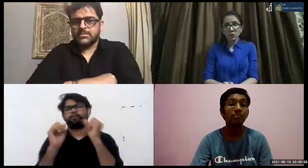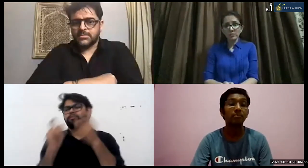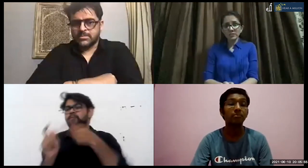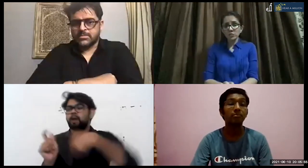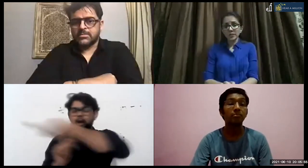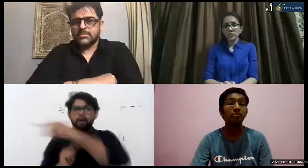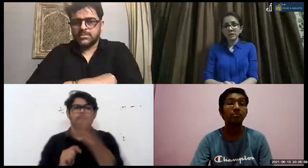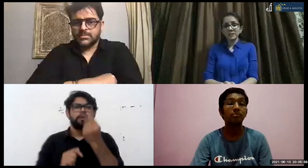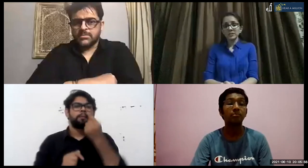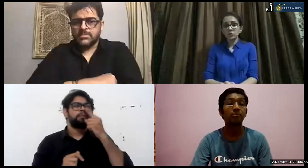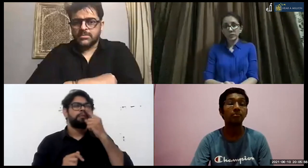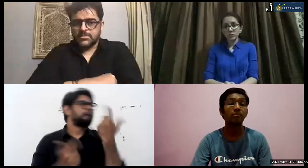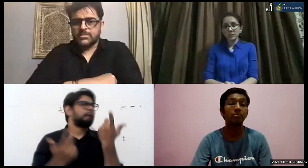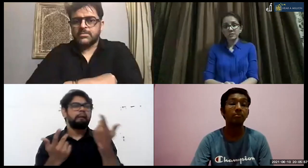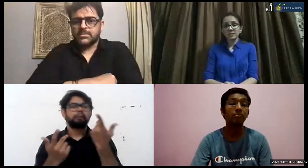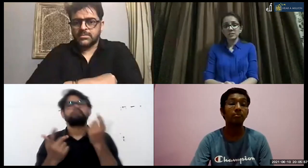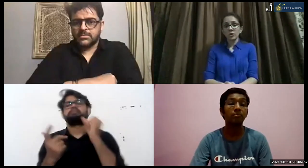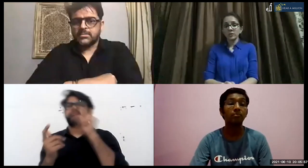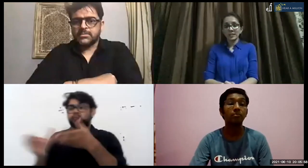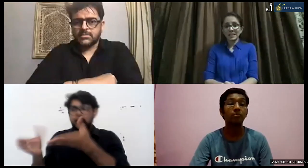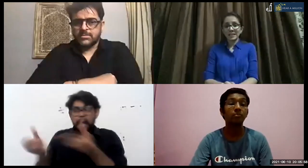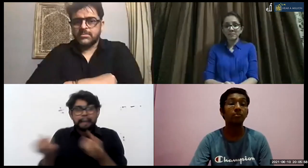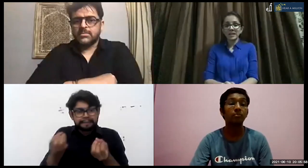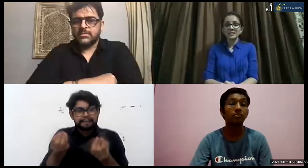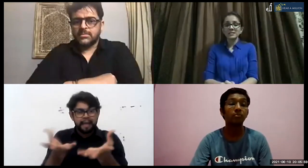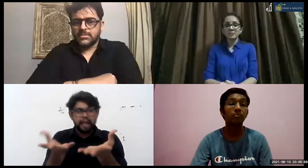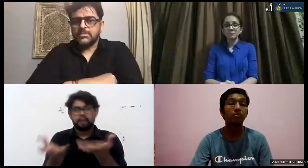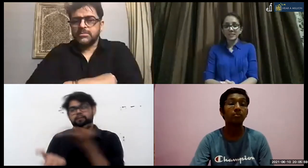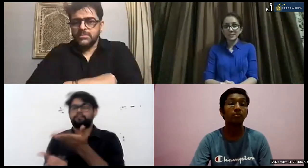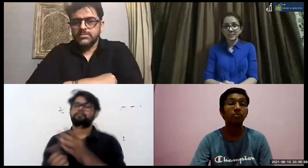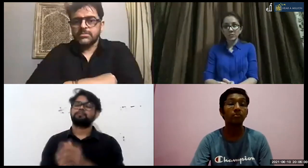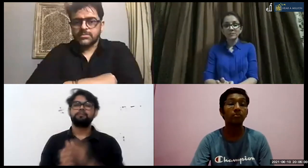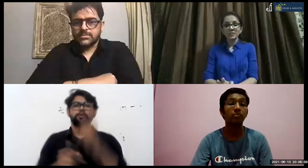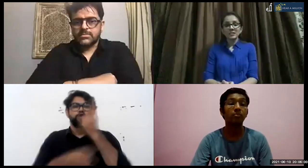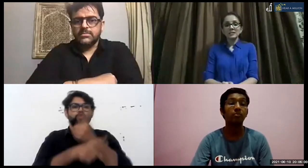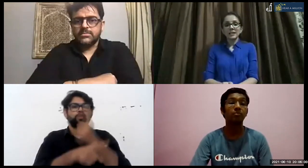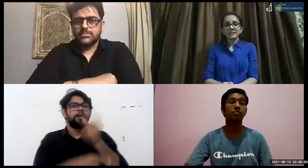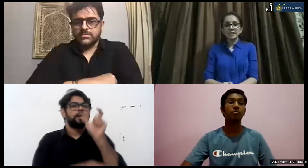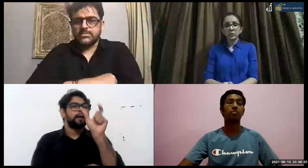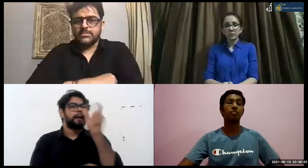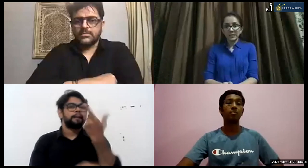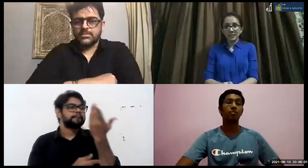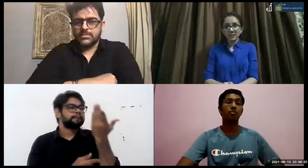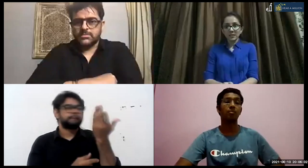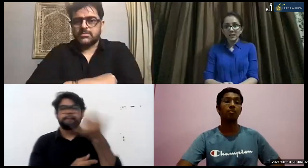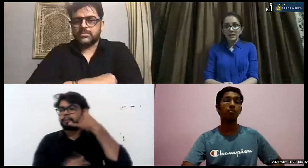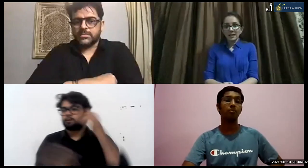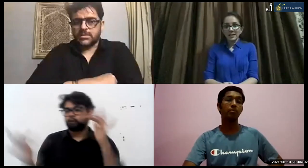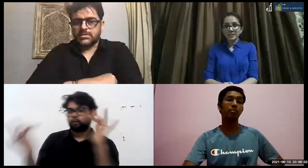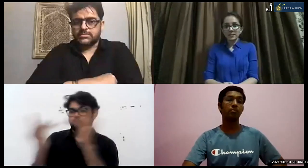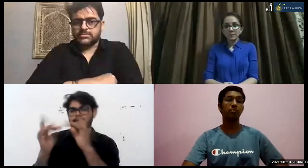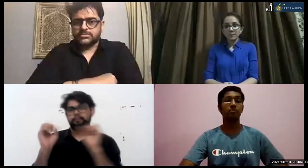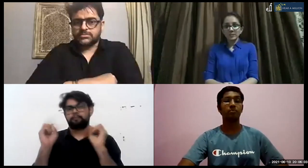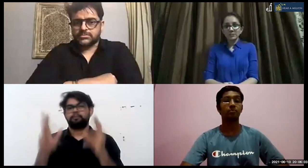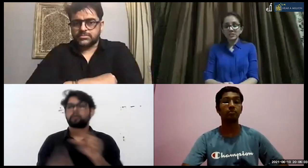Because of the COVID situation, pandemic situation, everything has gone online, and parents did feel that that they would begin,